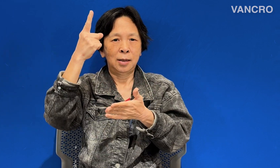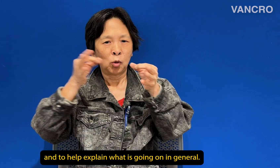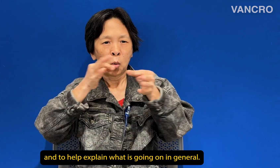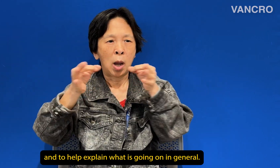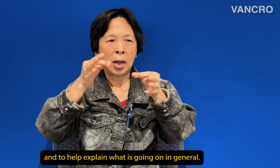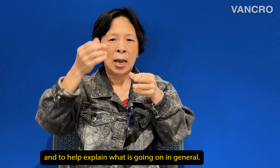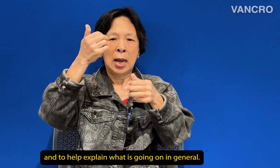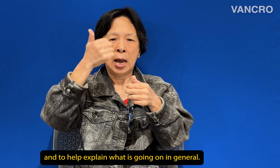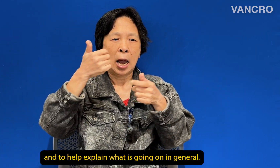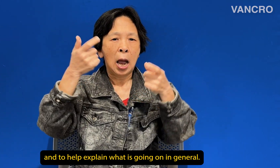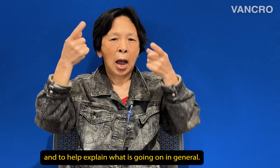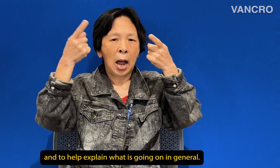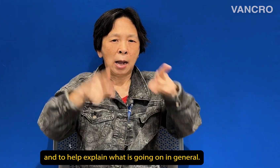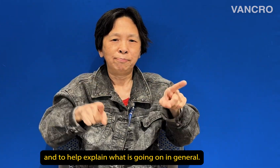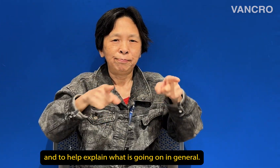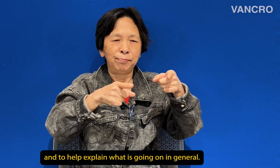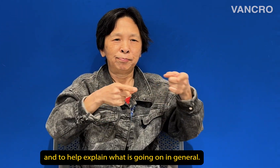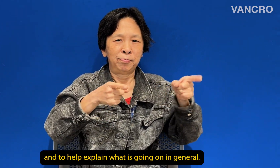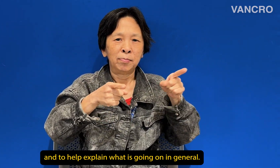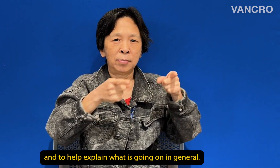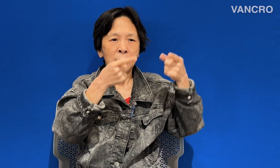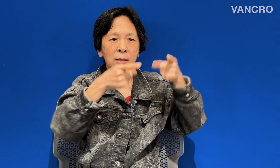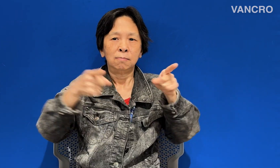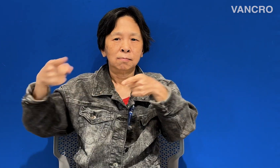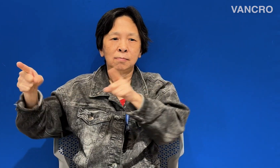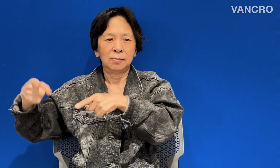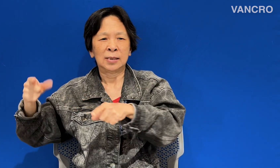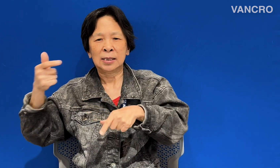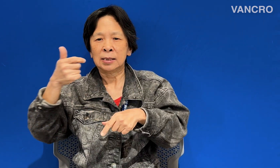and to help explain what is going on in general.